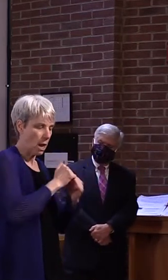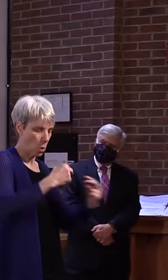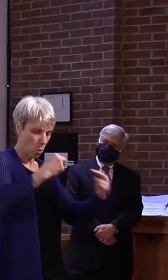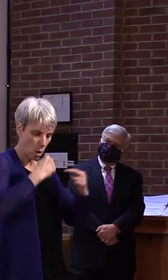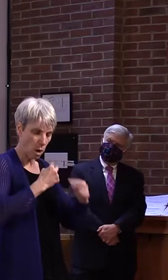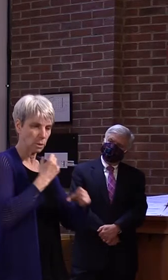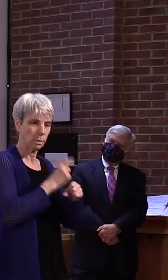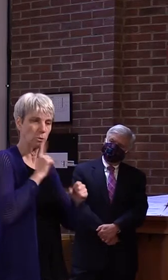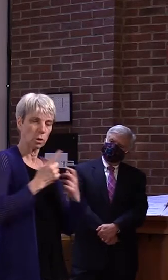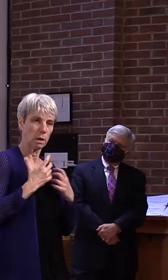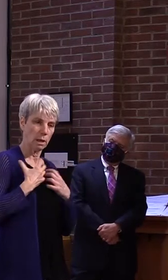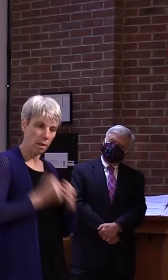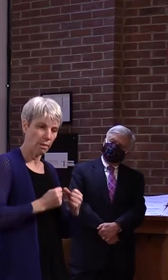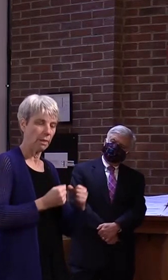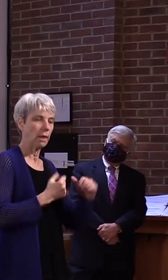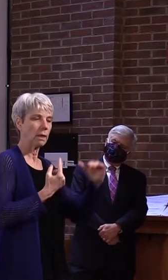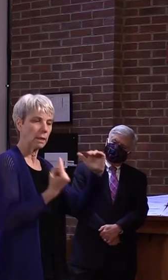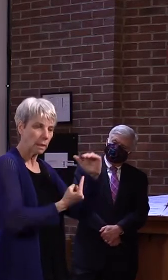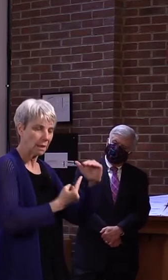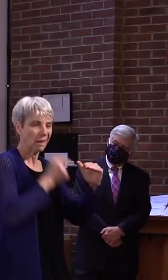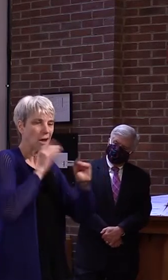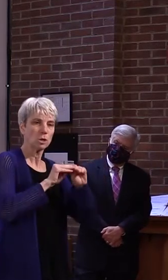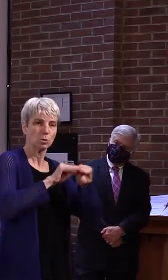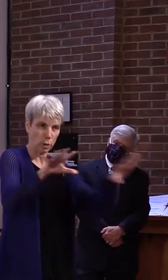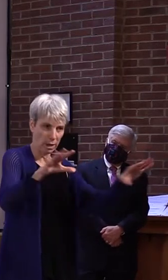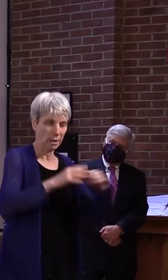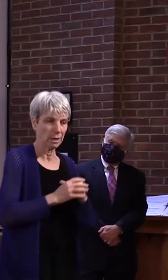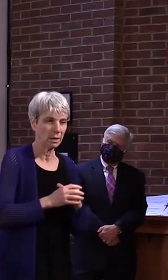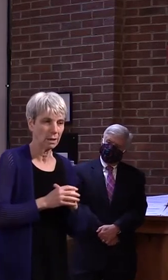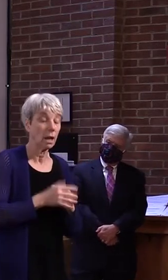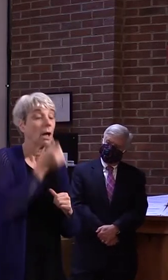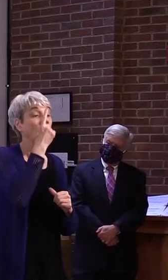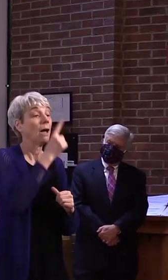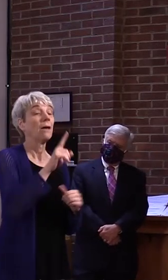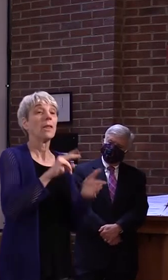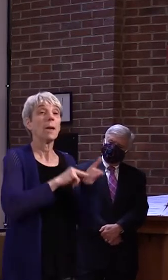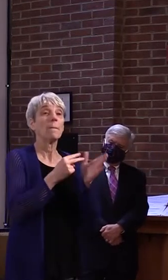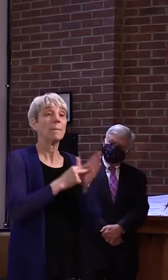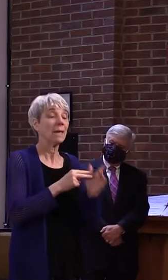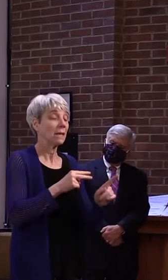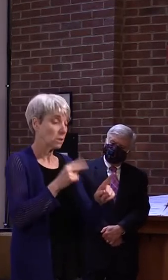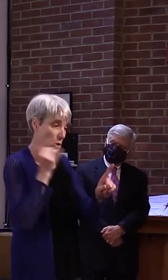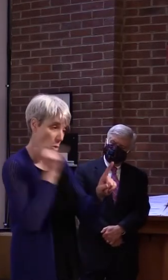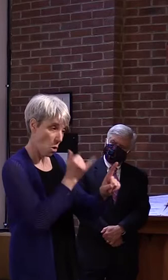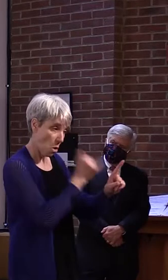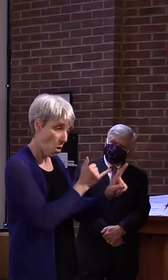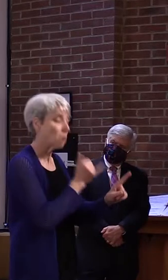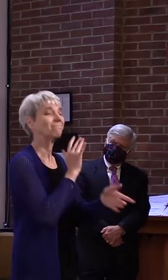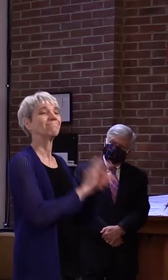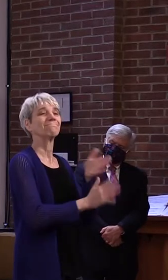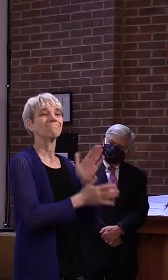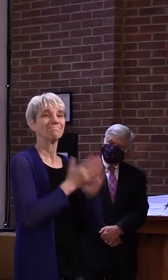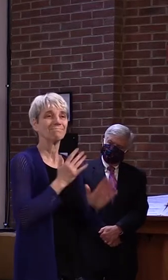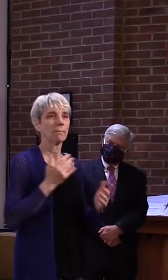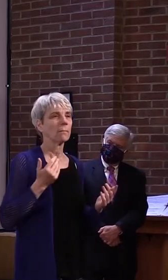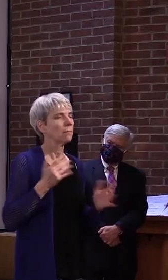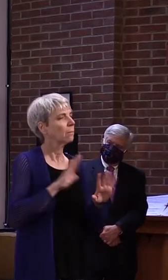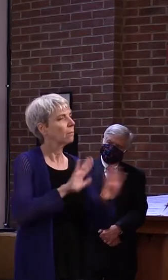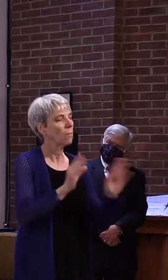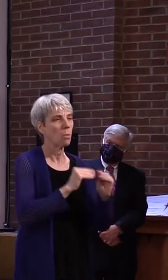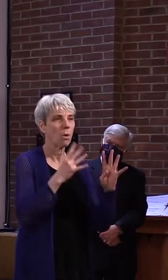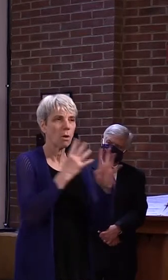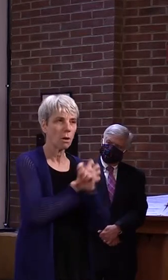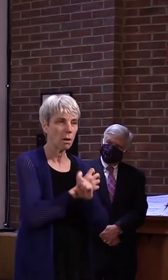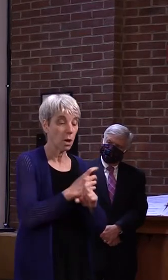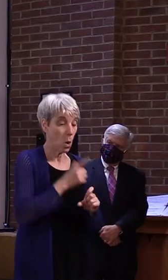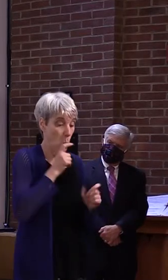healthy. But contact tracing is not just a notification system. It is work that takes care,